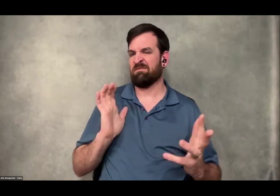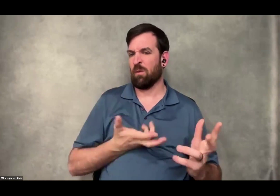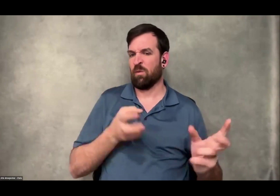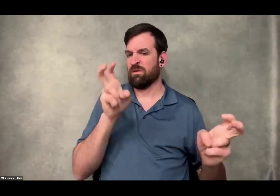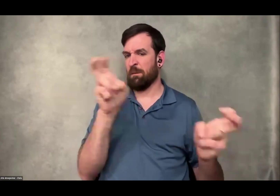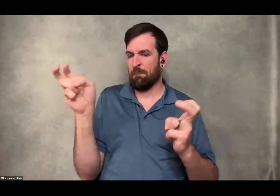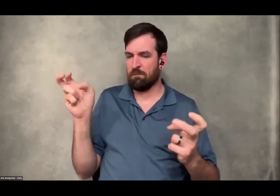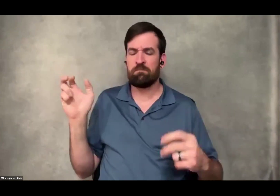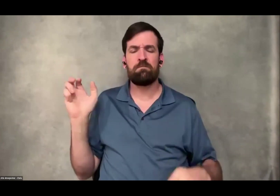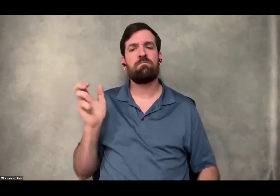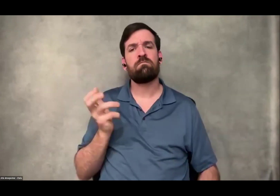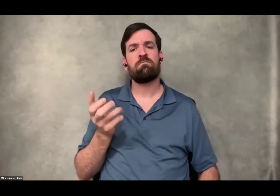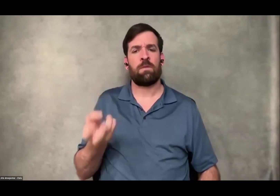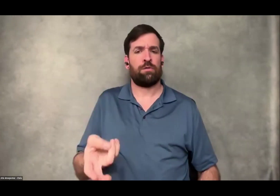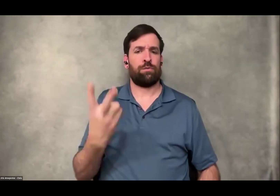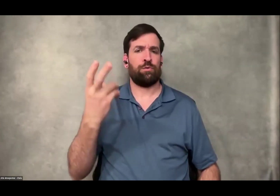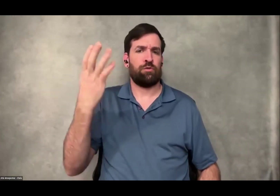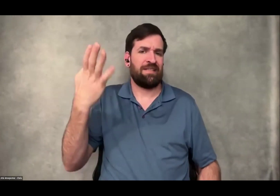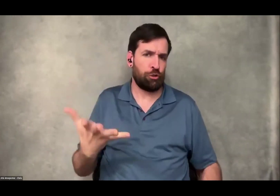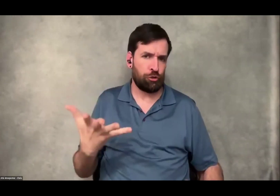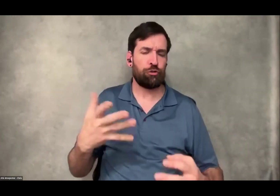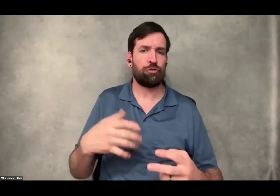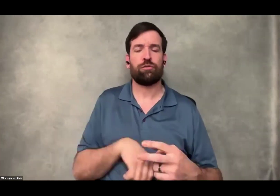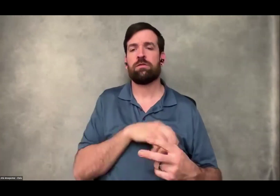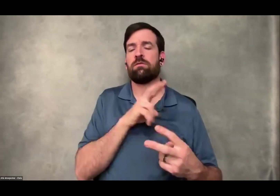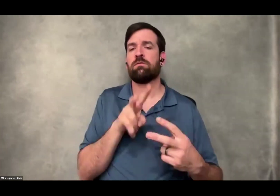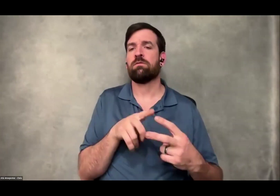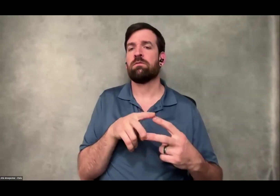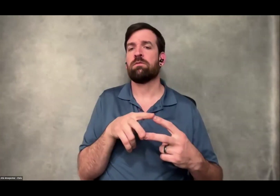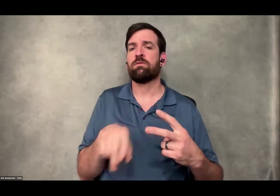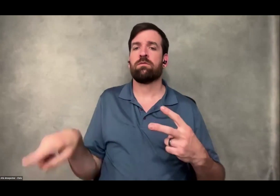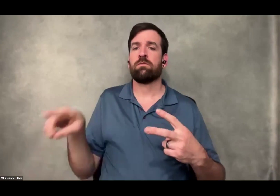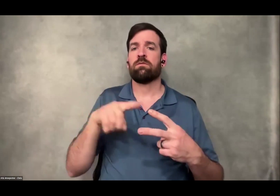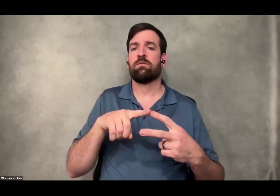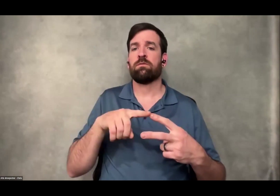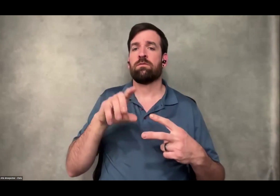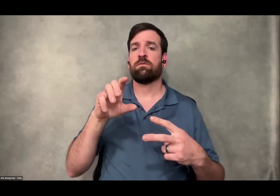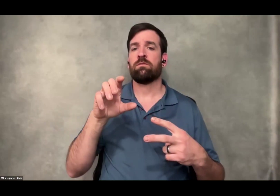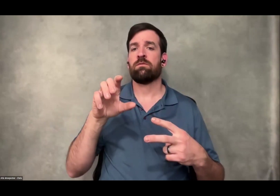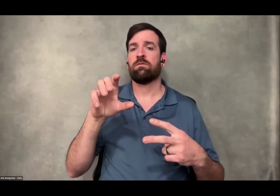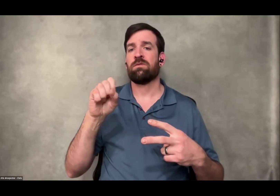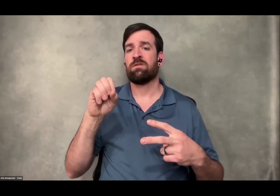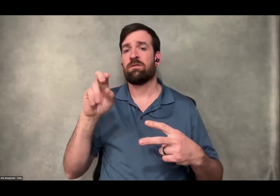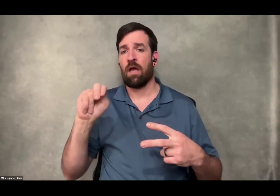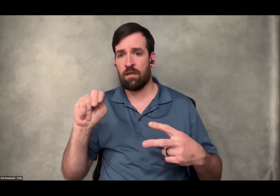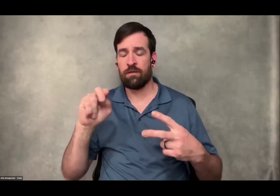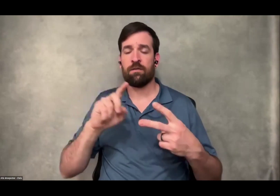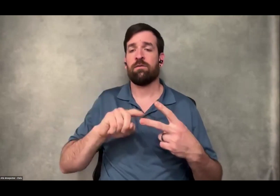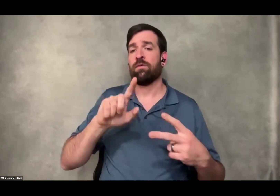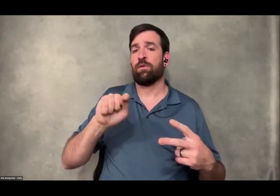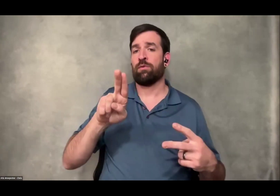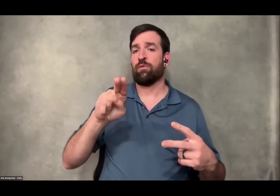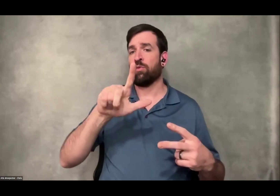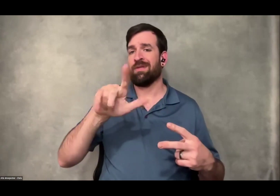We have we have two presenters today. We have Sun and we have Tuli that will